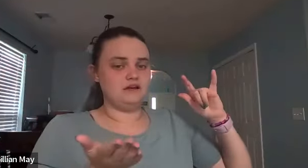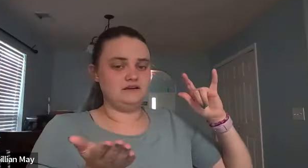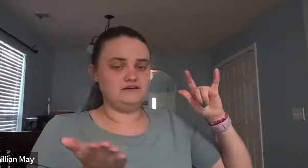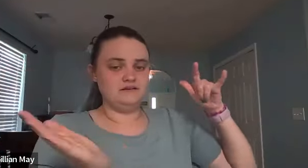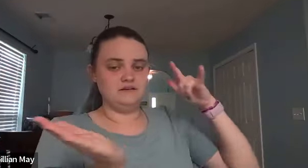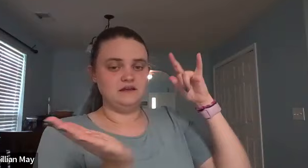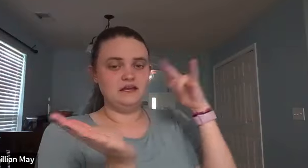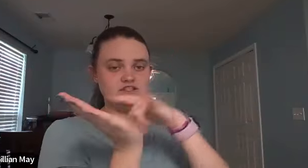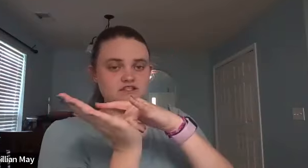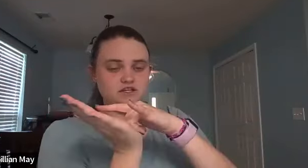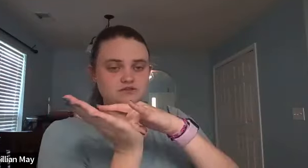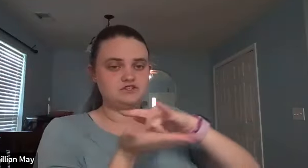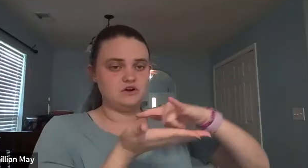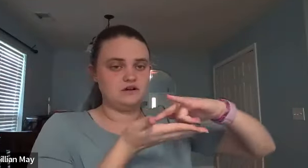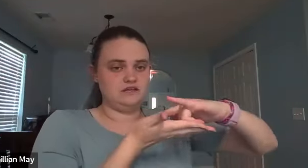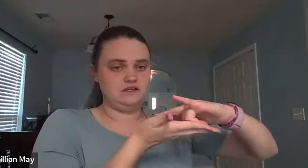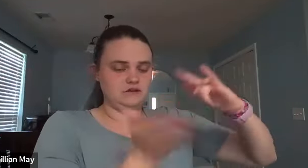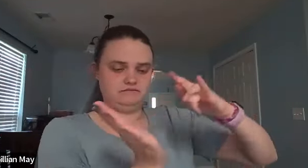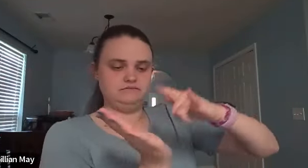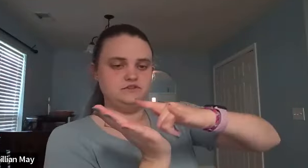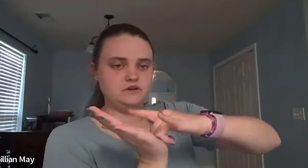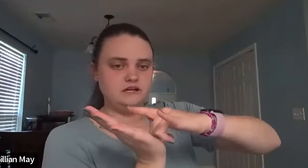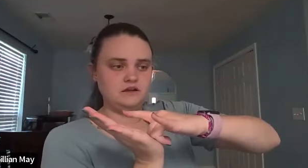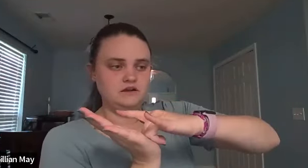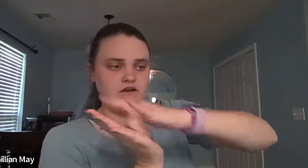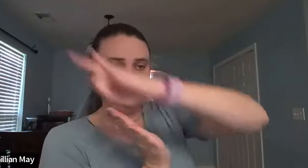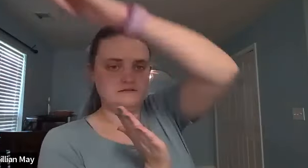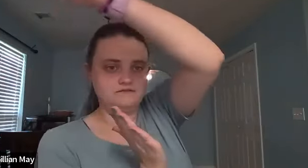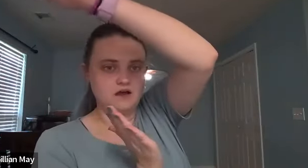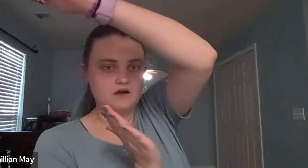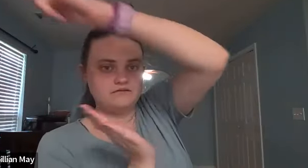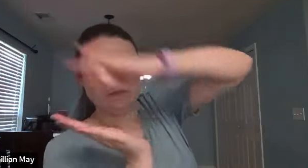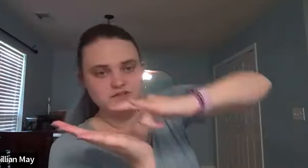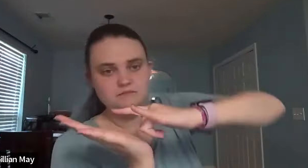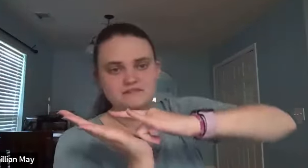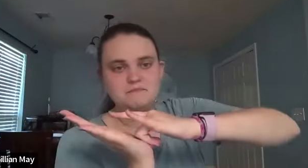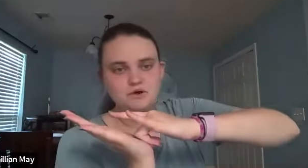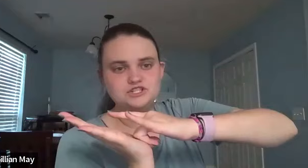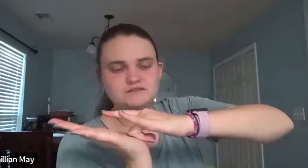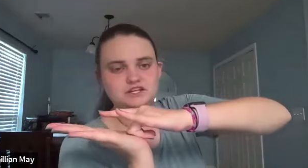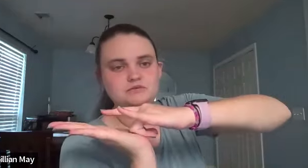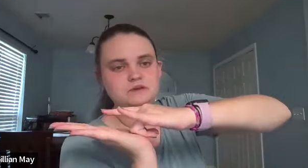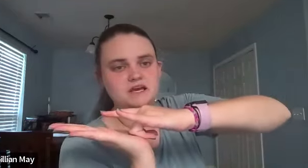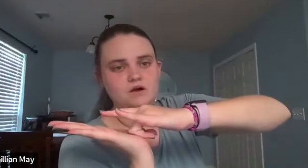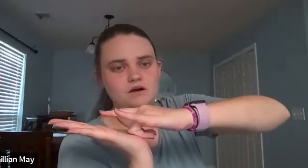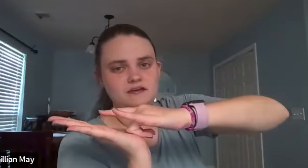departing, it's like you start here and fly off. You make the motion of like you being on